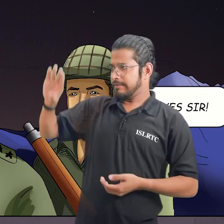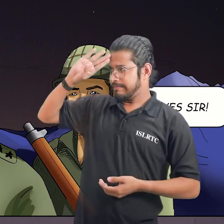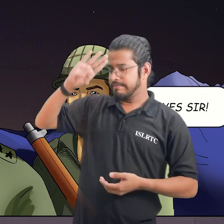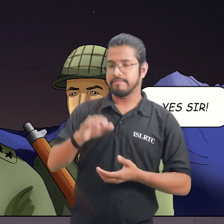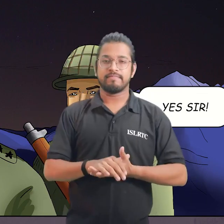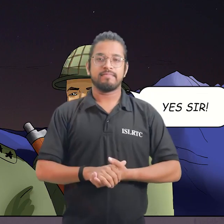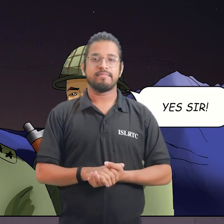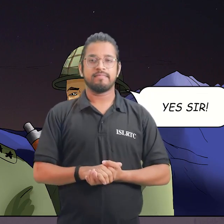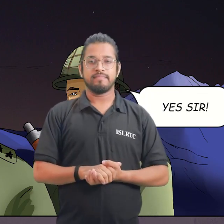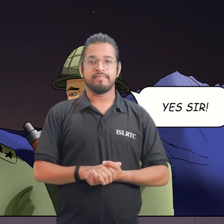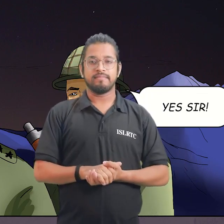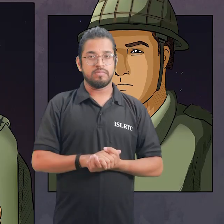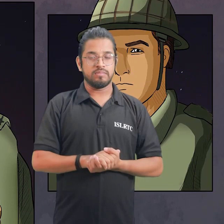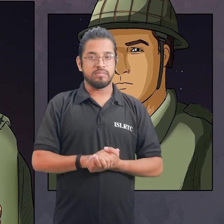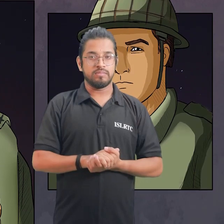Yes, sir.